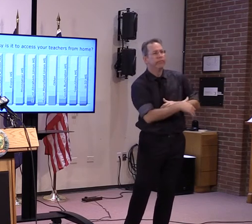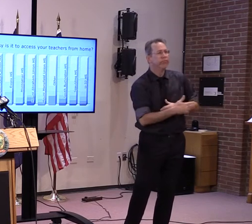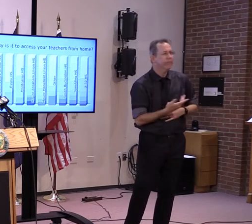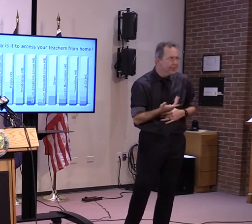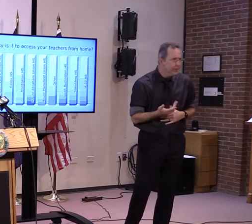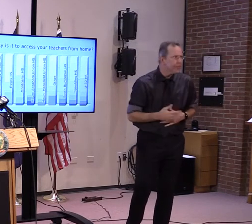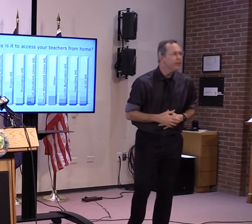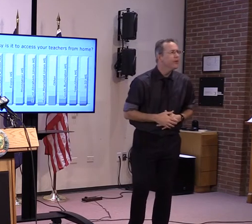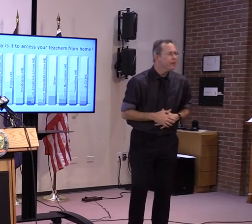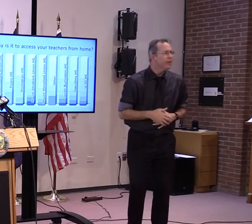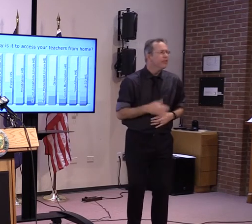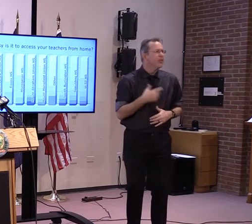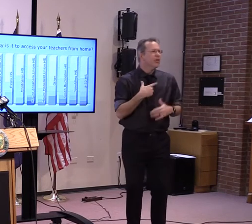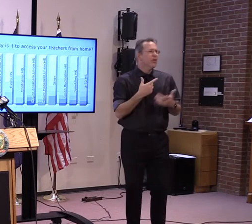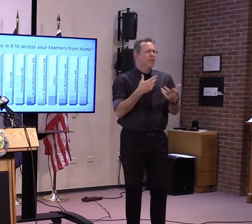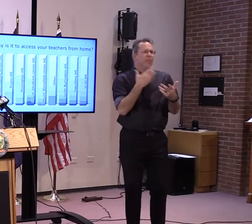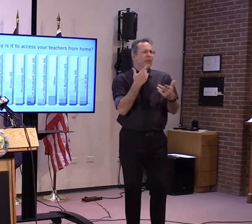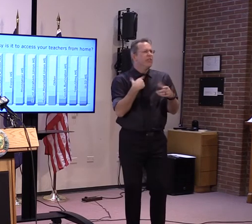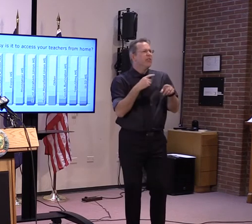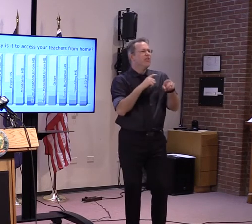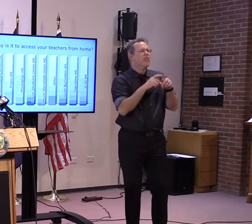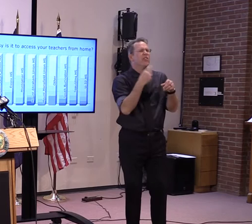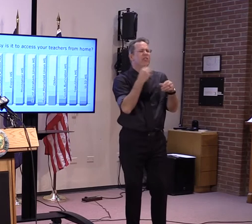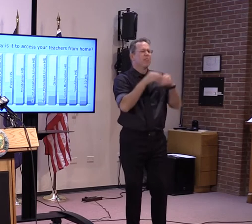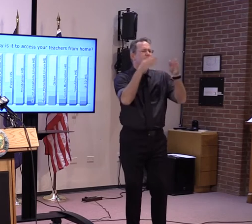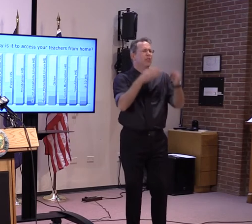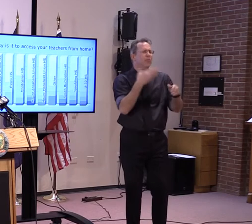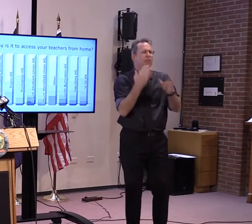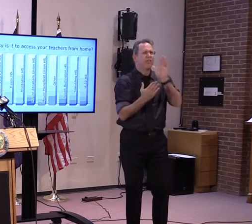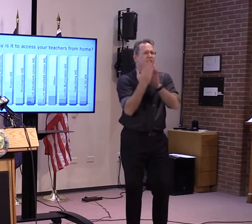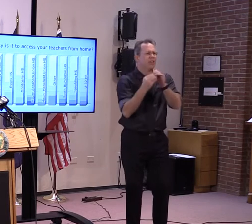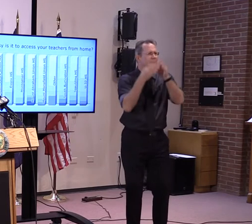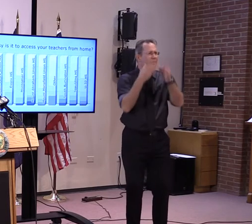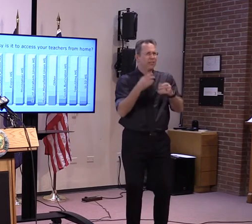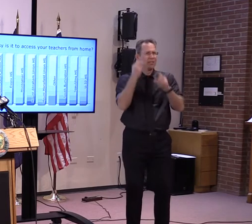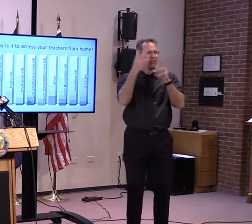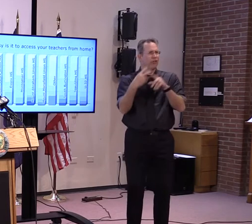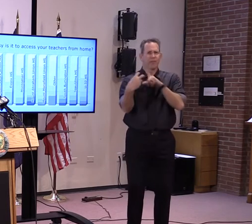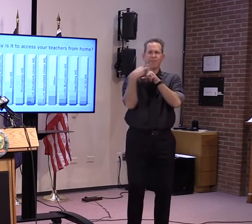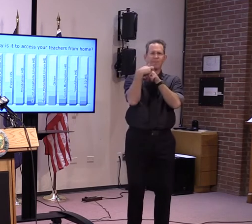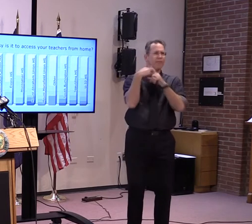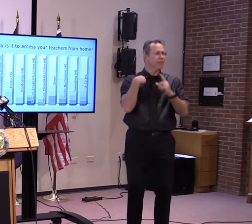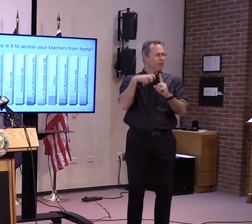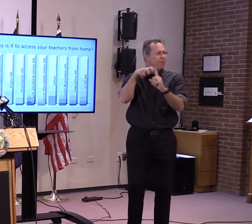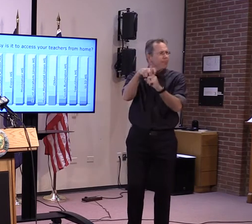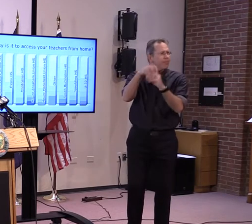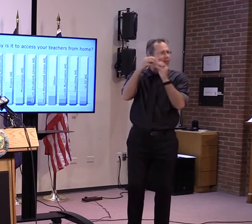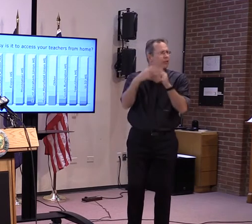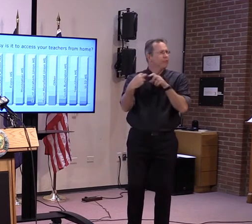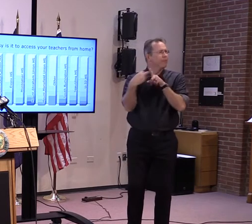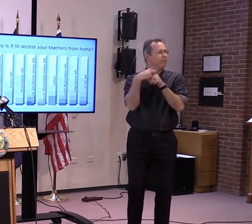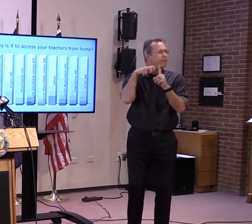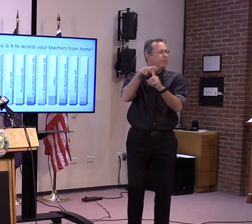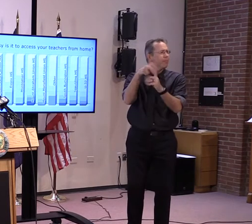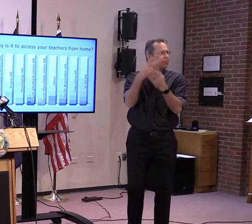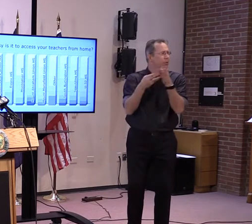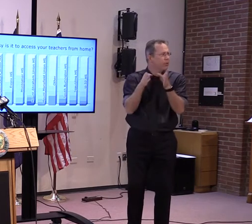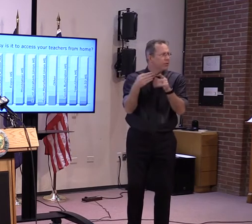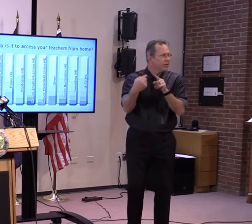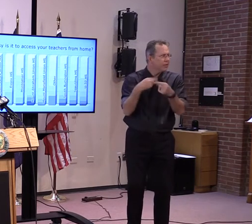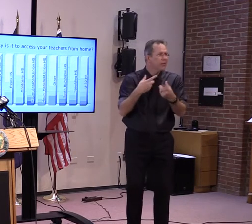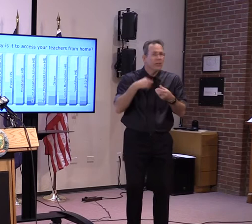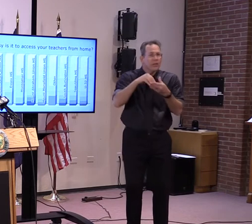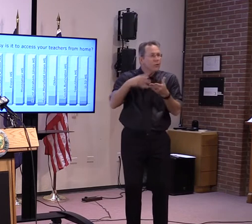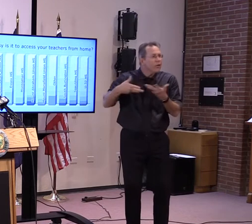school. And if we were with our teachers and other students, we would not have